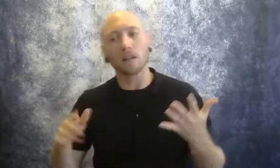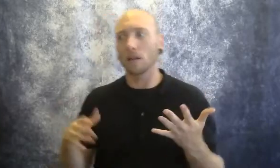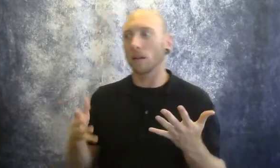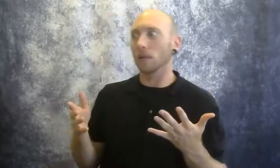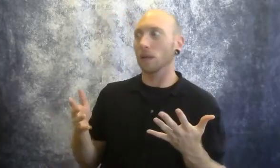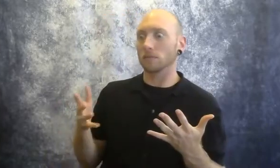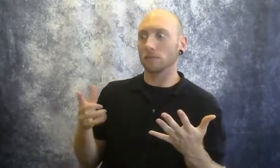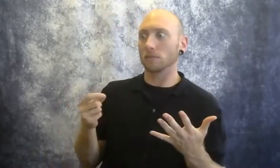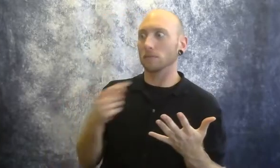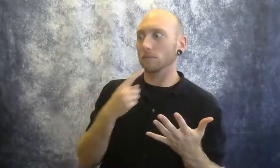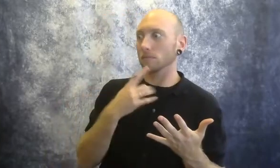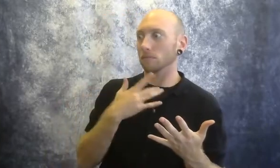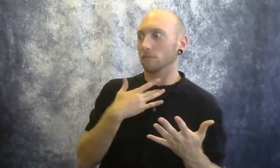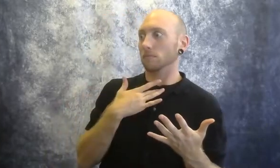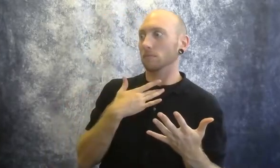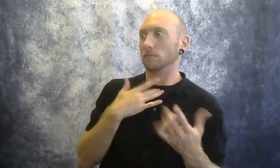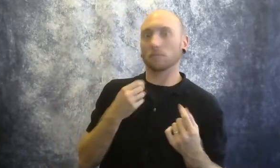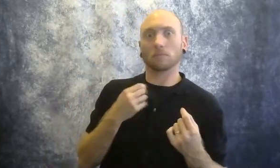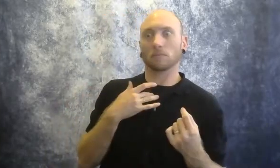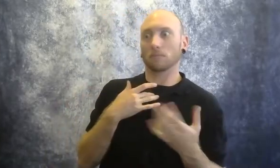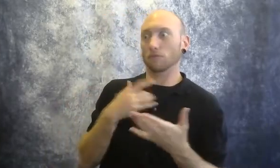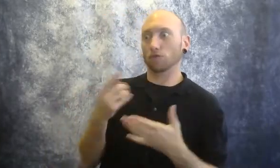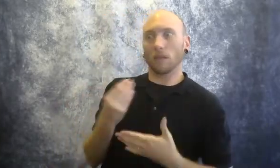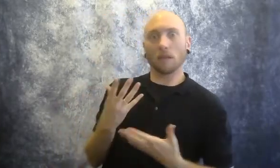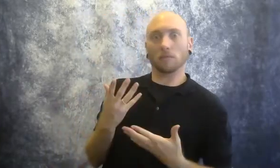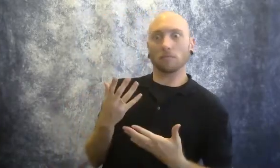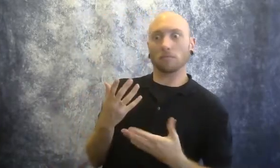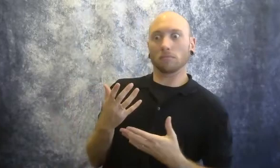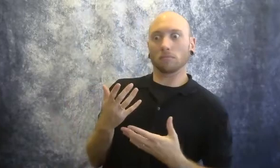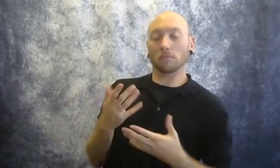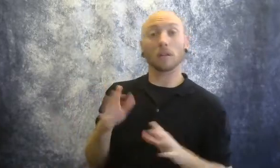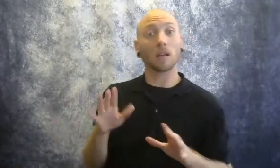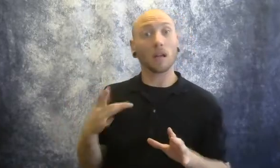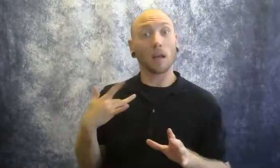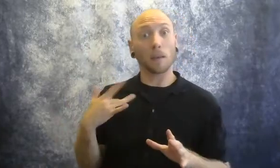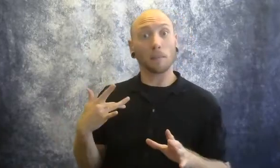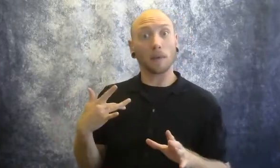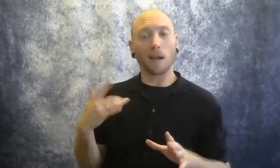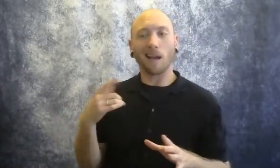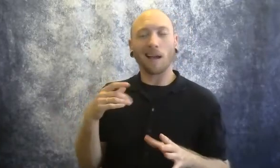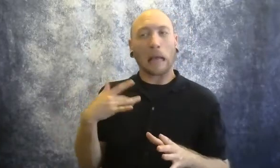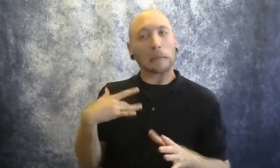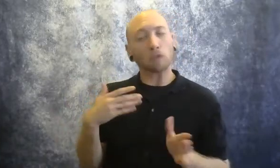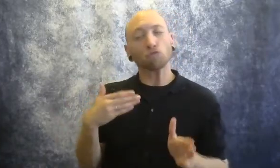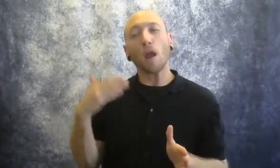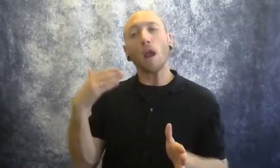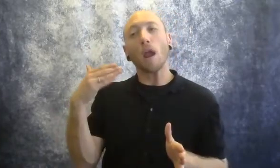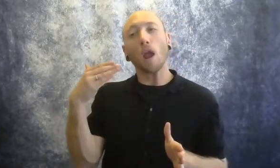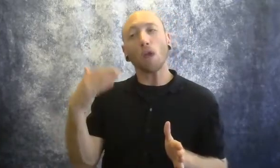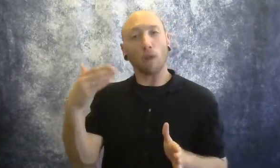Now, and I'm just standing there, I'm like verklempt, and very seldom do I ever